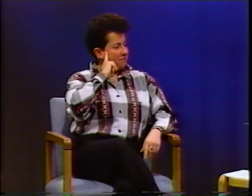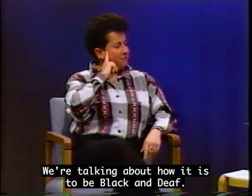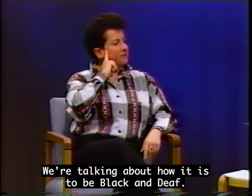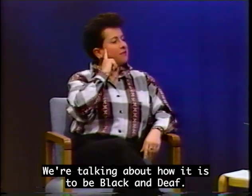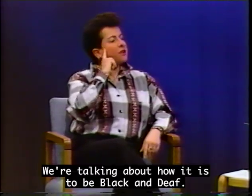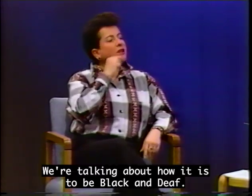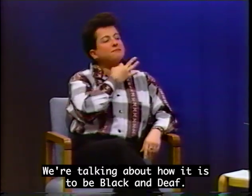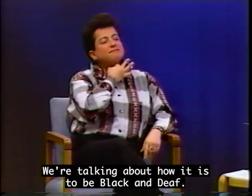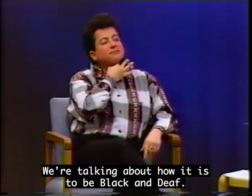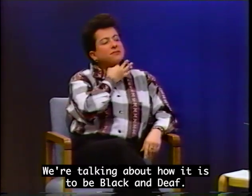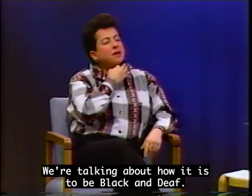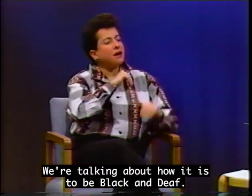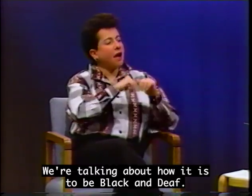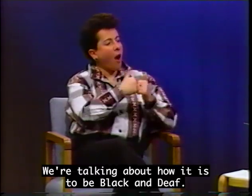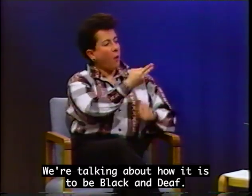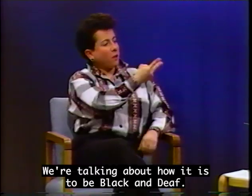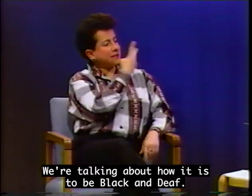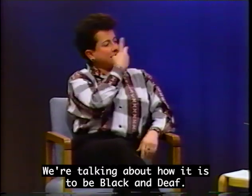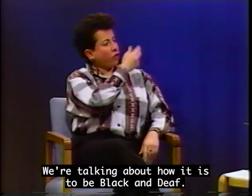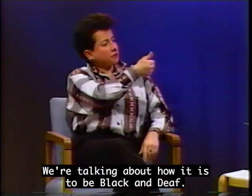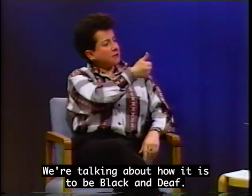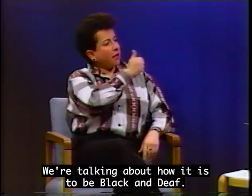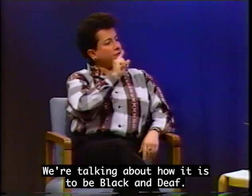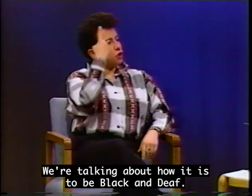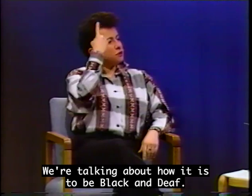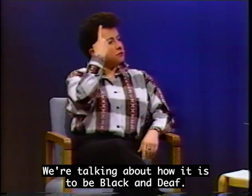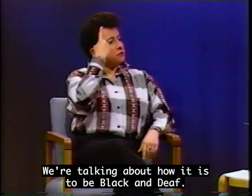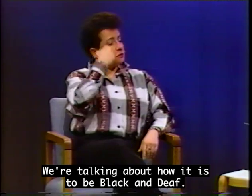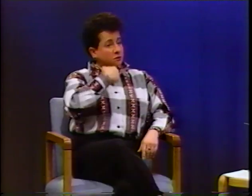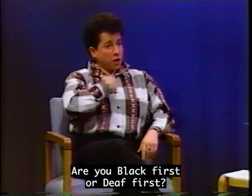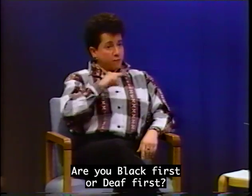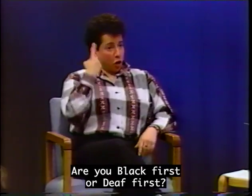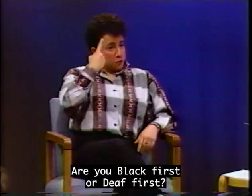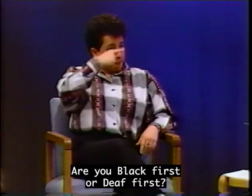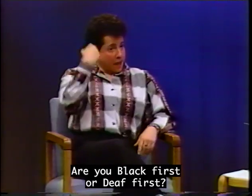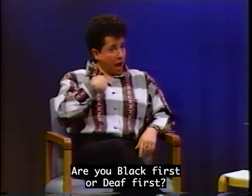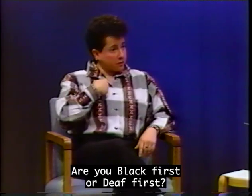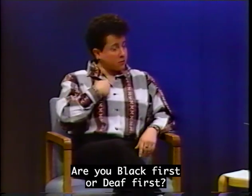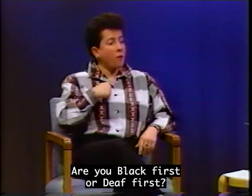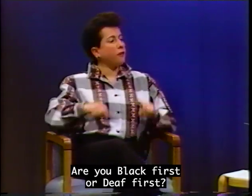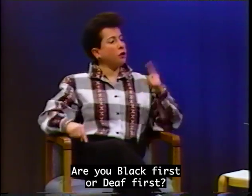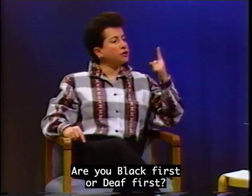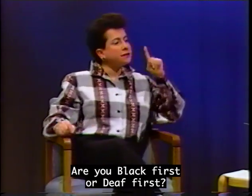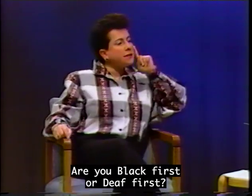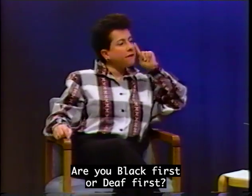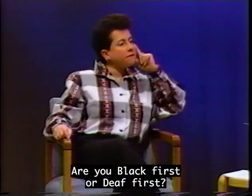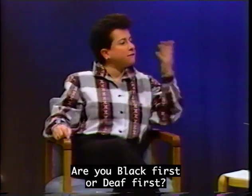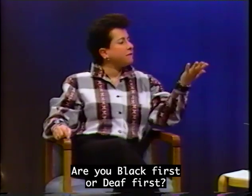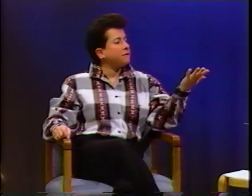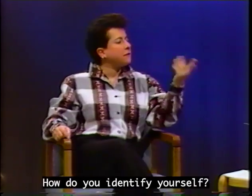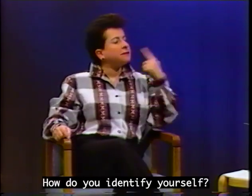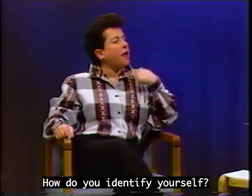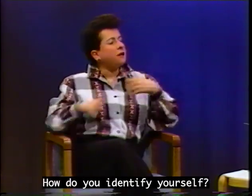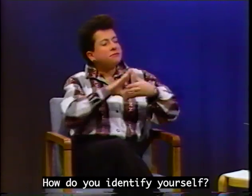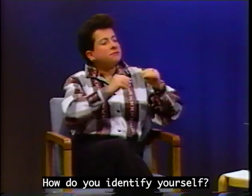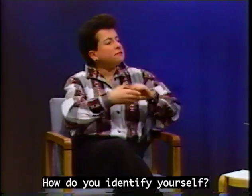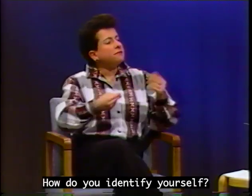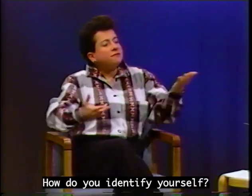We're talking about how it is to be black and deaf. Are you black first or deaf first? How do you identify